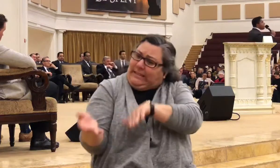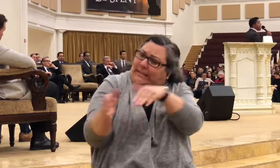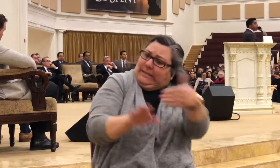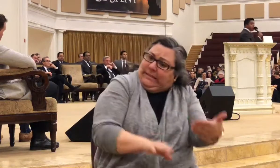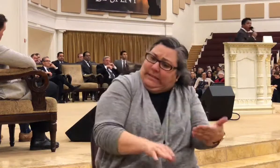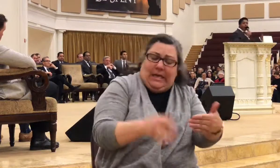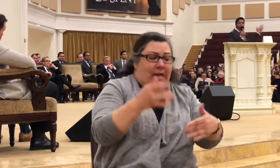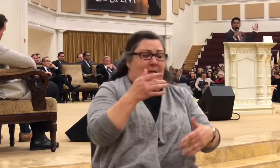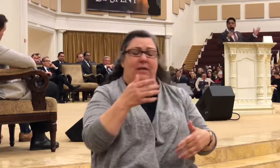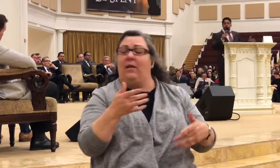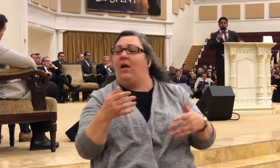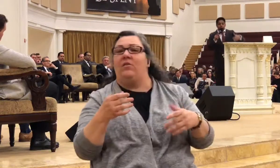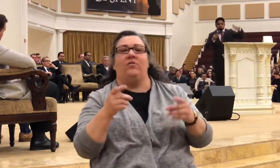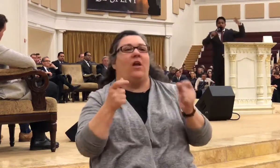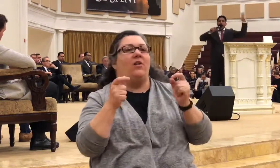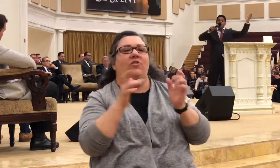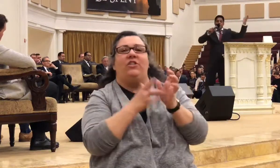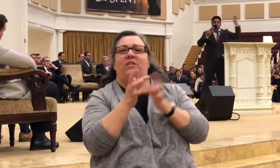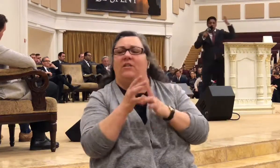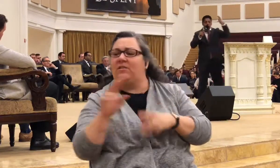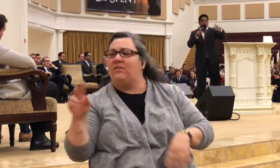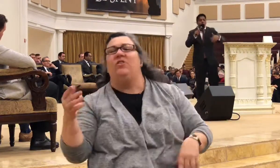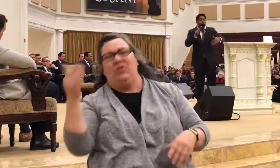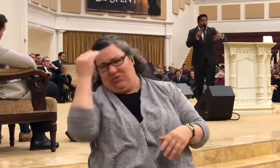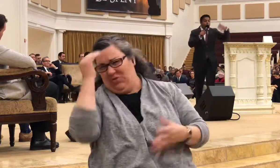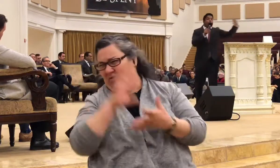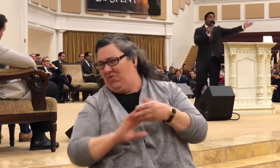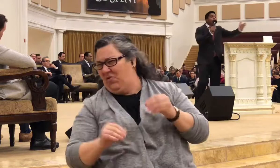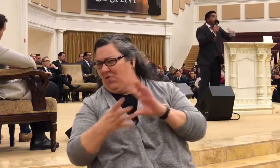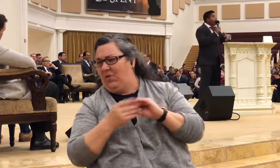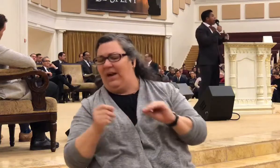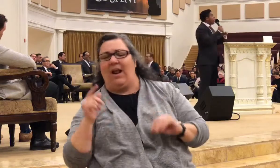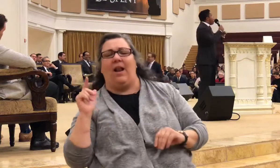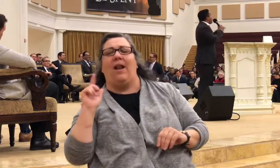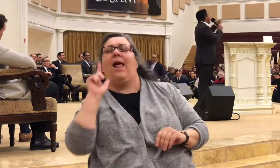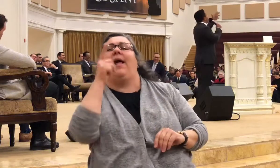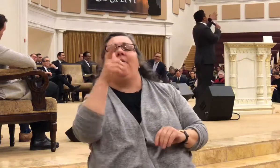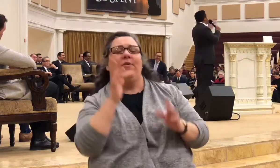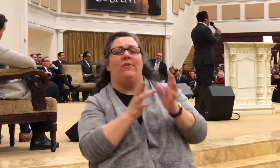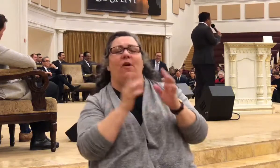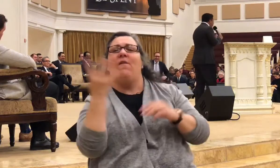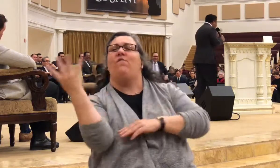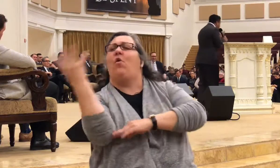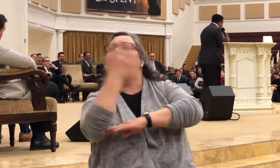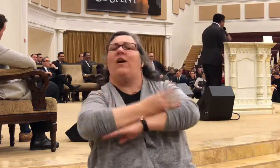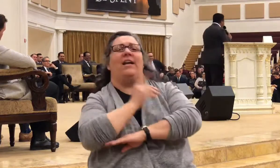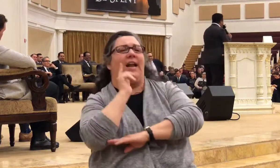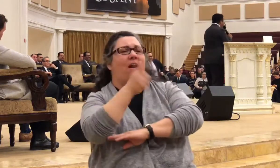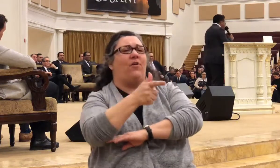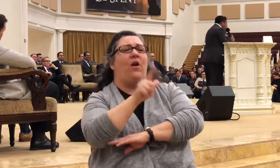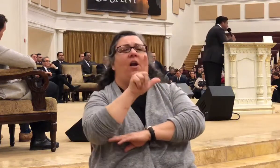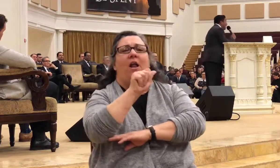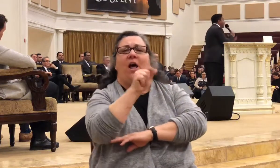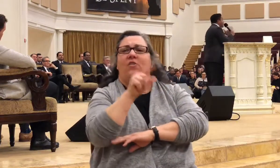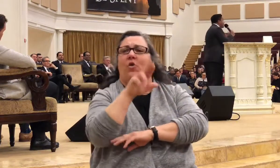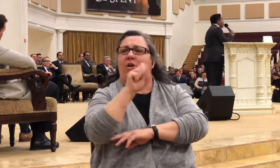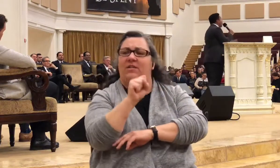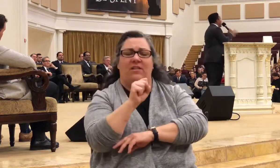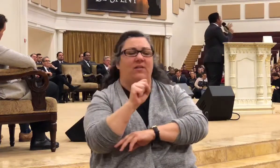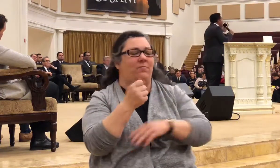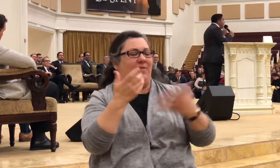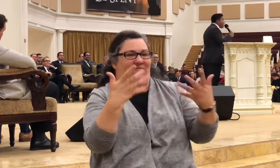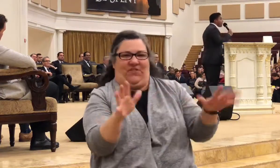and he's going to be passed away. And all of a sudden Jesus comes, you know, the story, at a later time. And days later, Lazarus has been dead